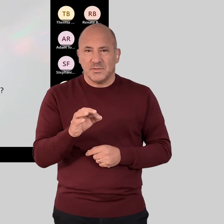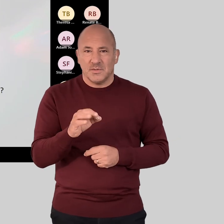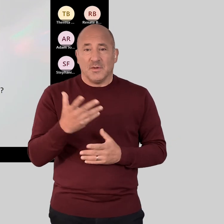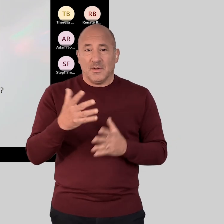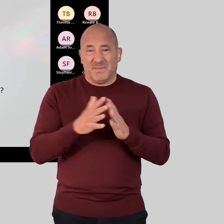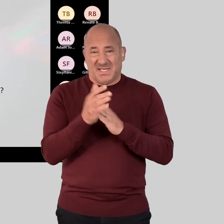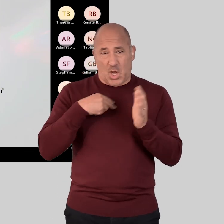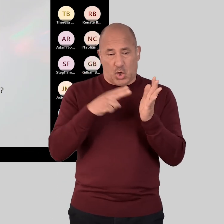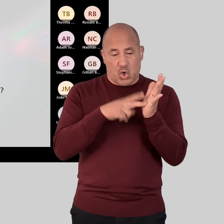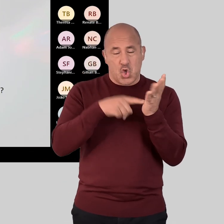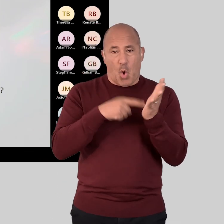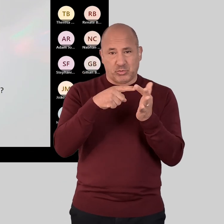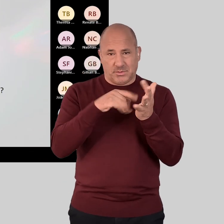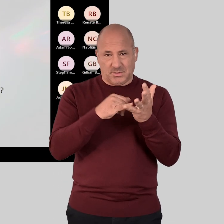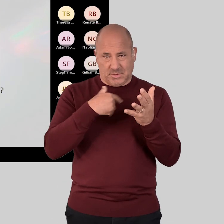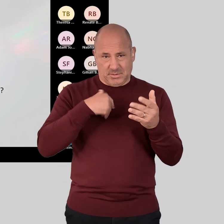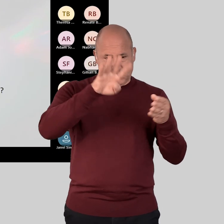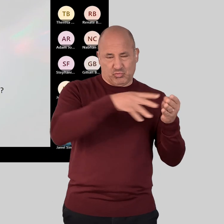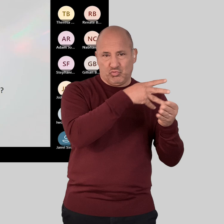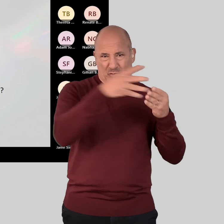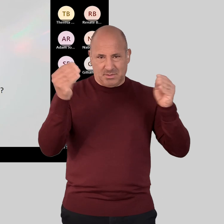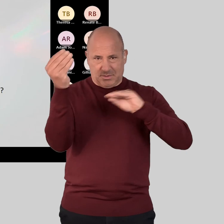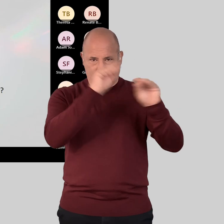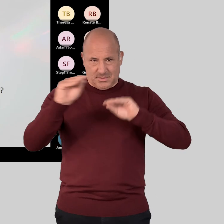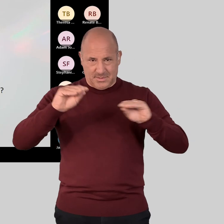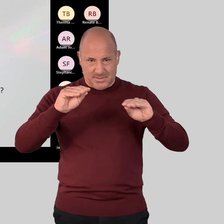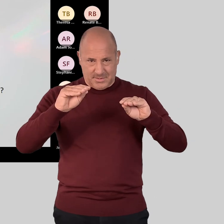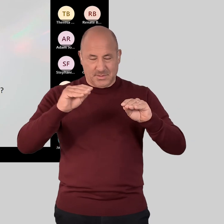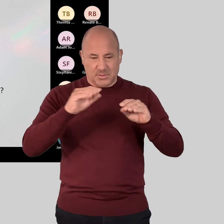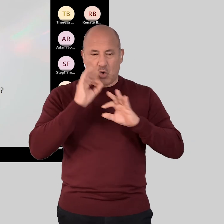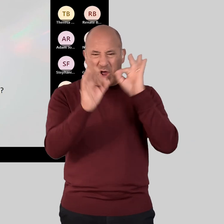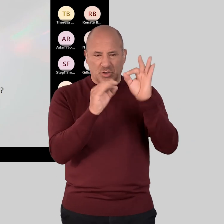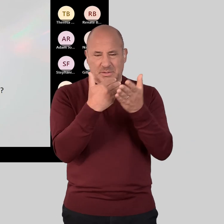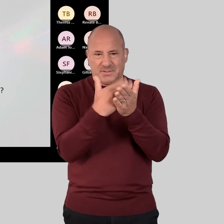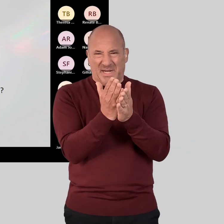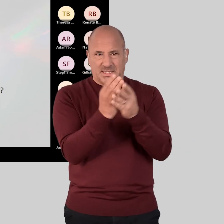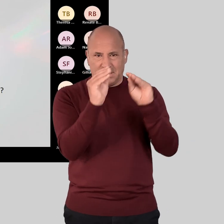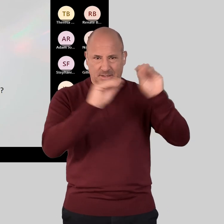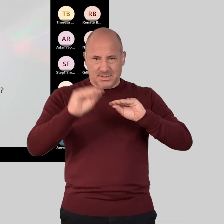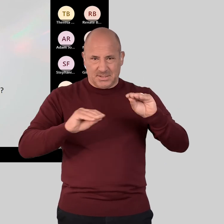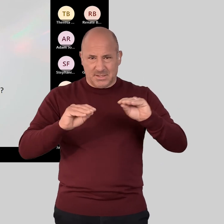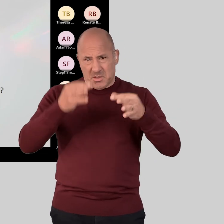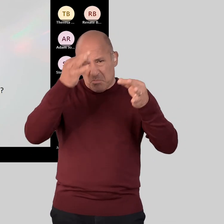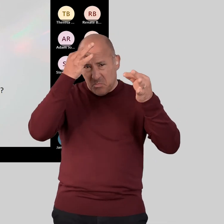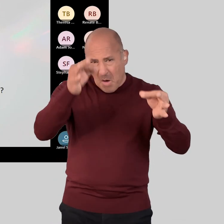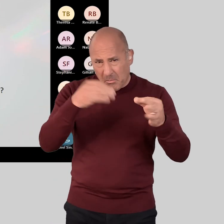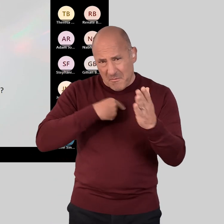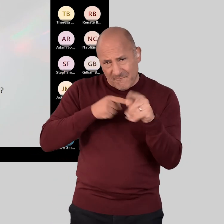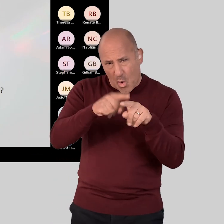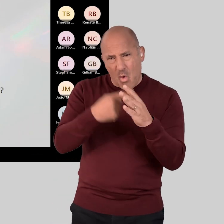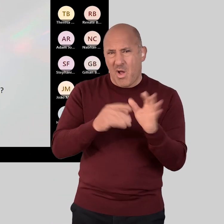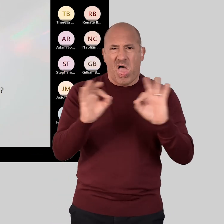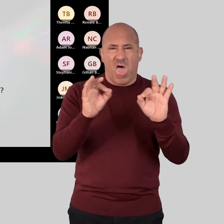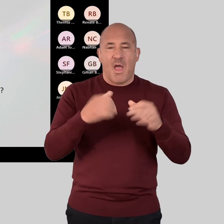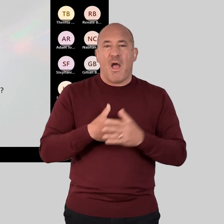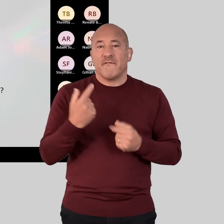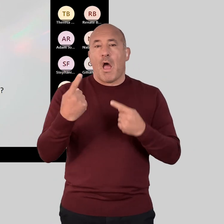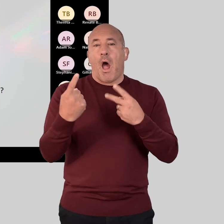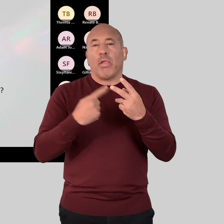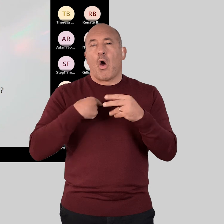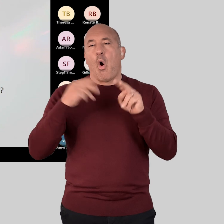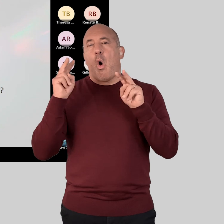questions. Subsequently, we would share our notes in a grid that was divided up by these questions. There was not a strict rule, however, that if there